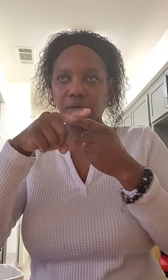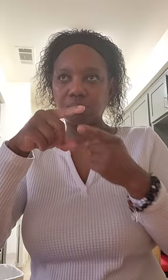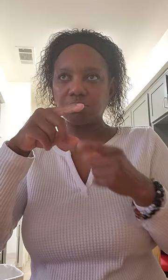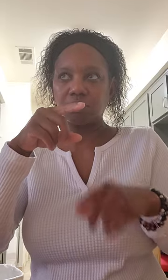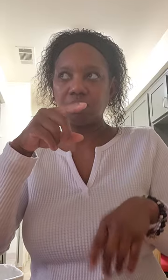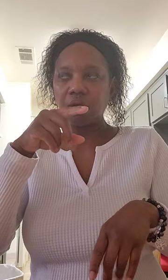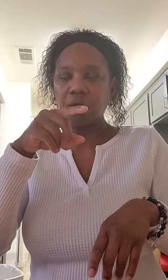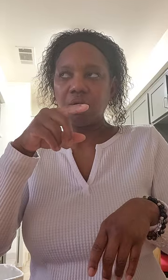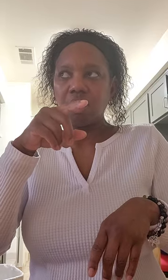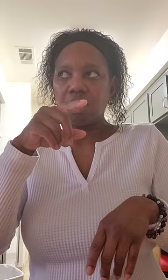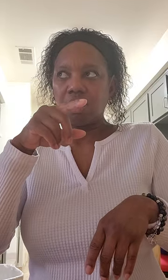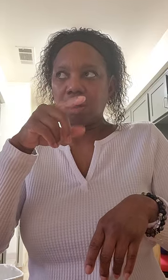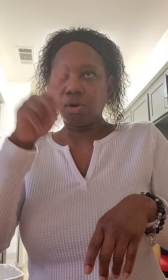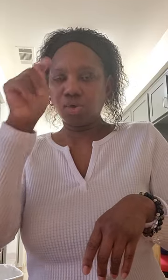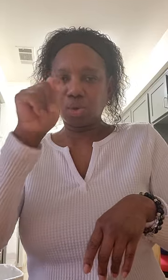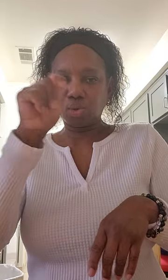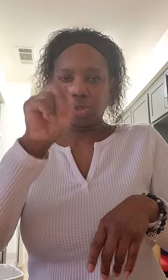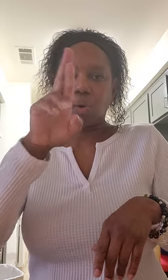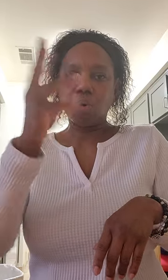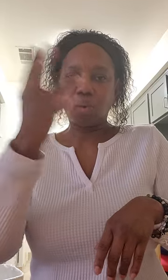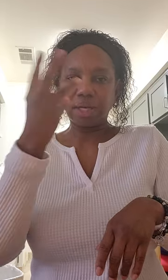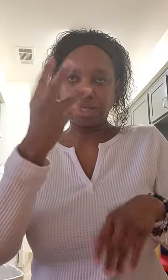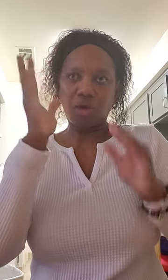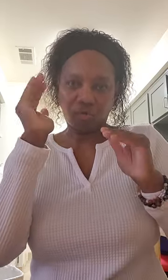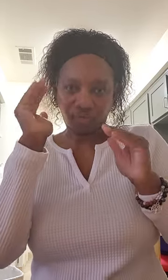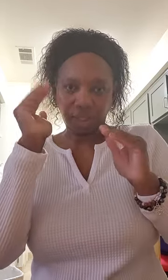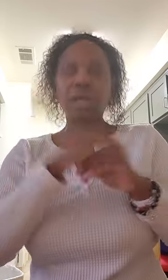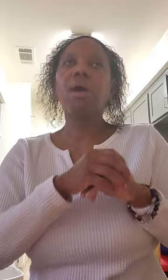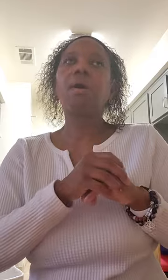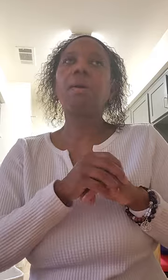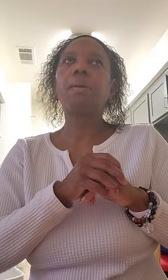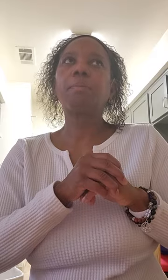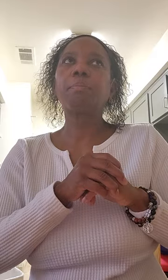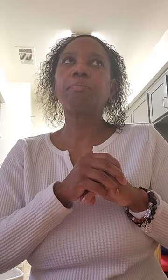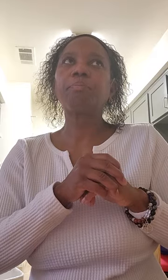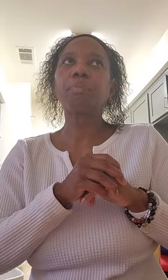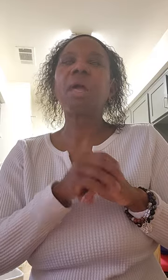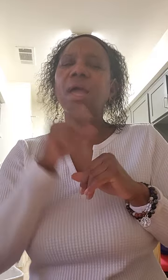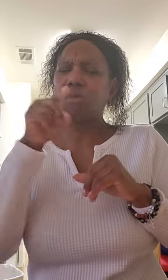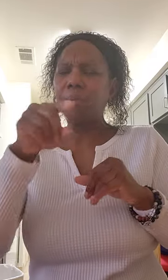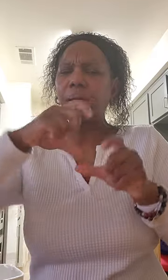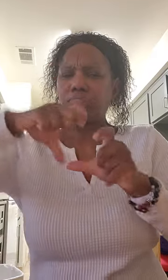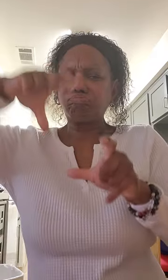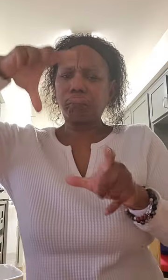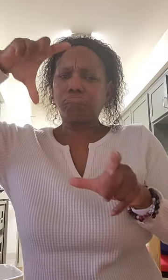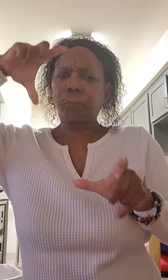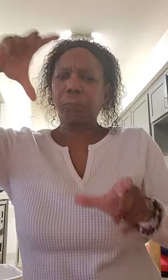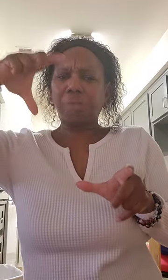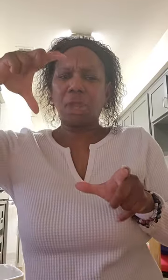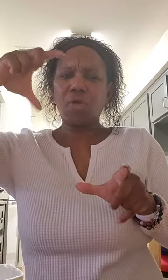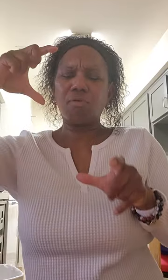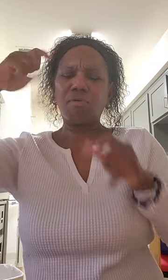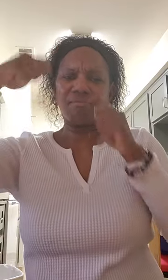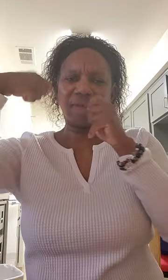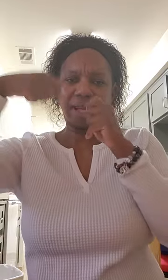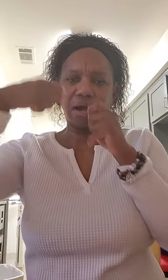Tuesday or Wednesday hopefully um it will be a bigger video